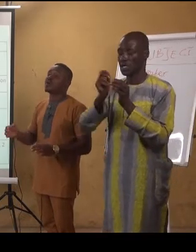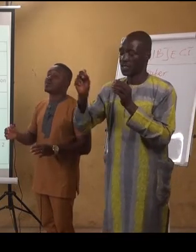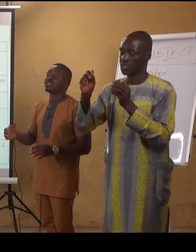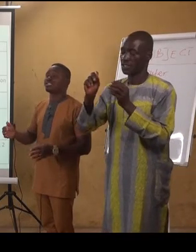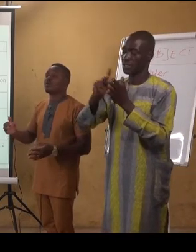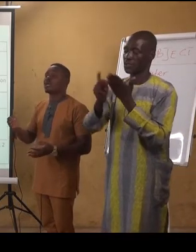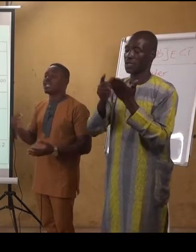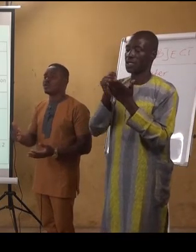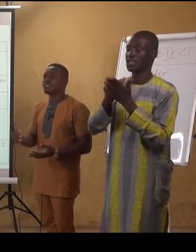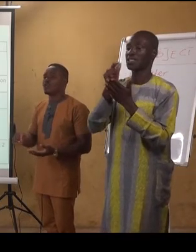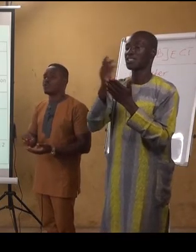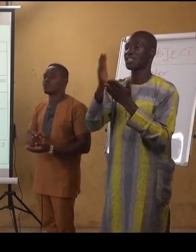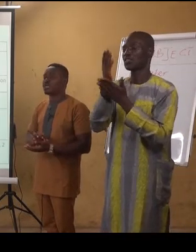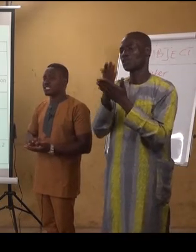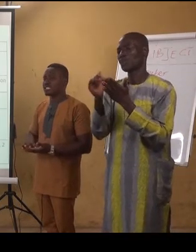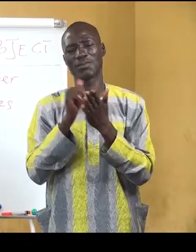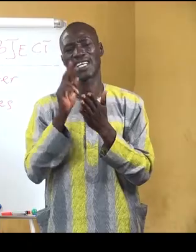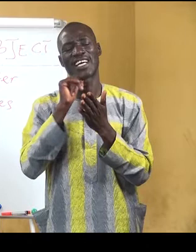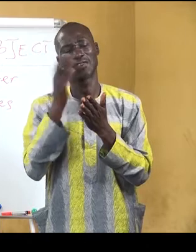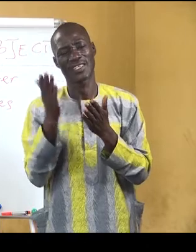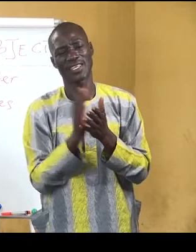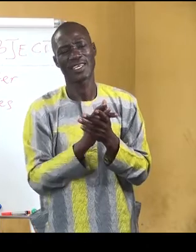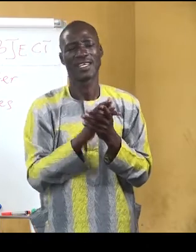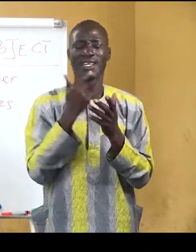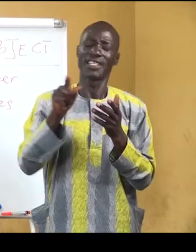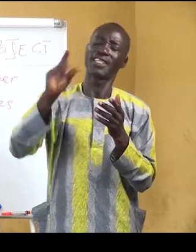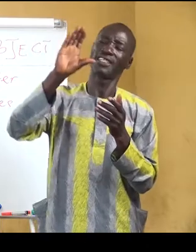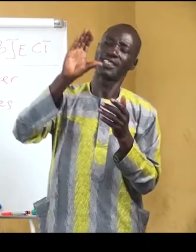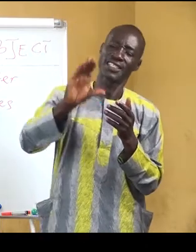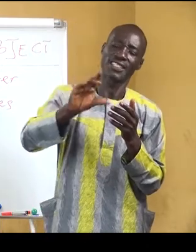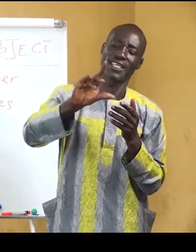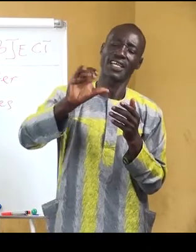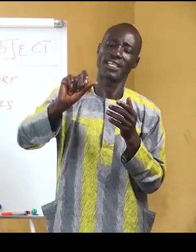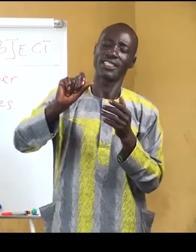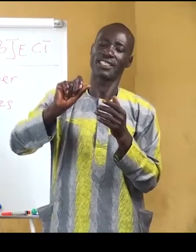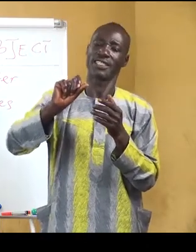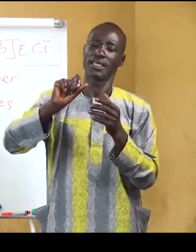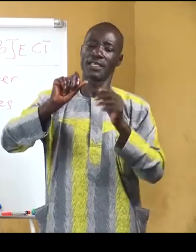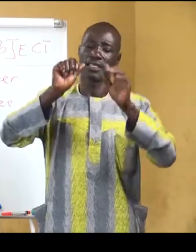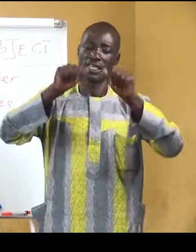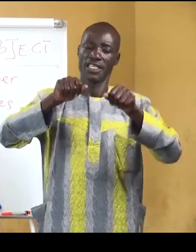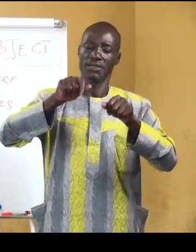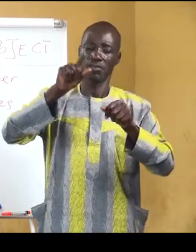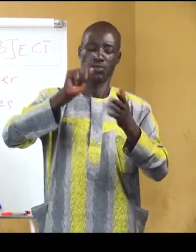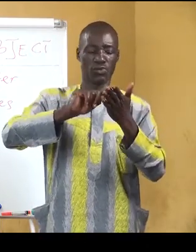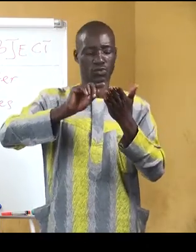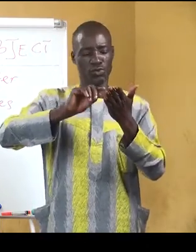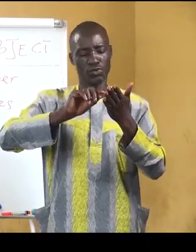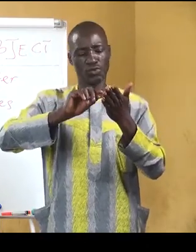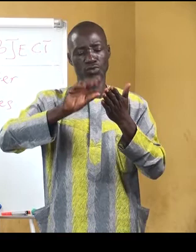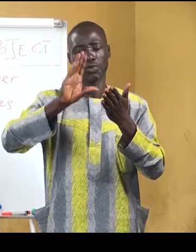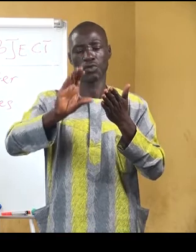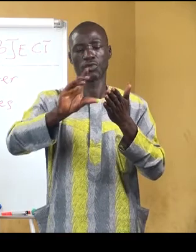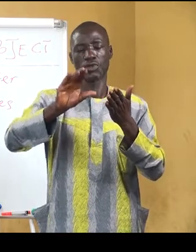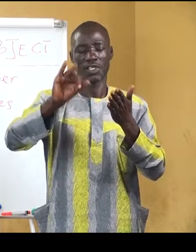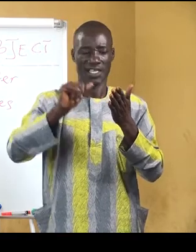are other commands that were left and were not erased. The CLS enable you to what? Clear the screen, so that it's just like